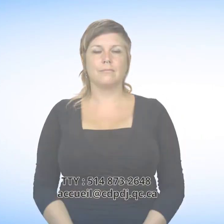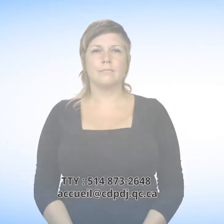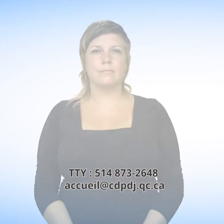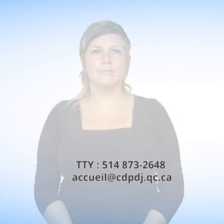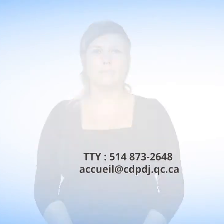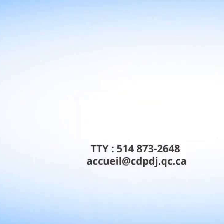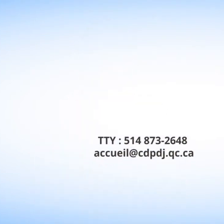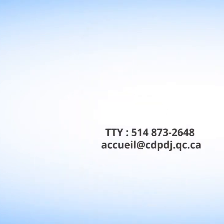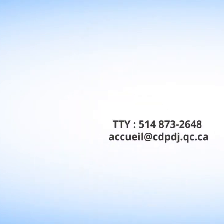at